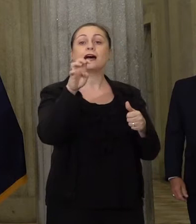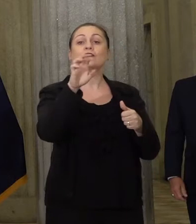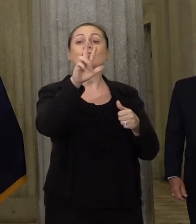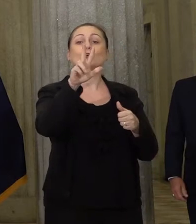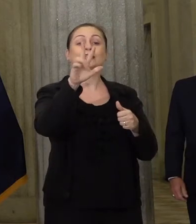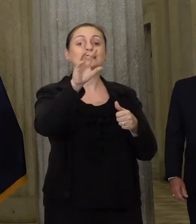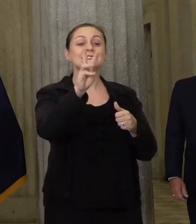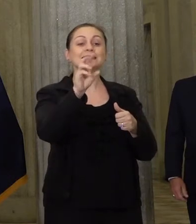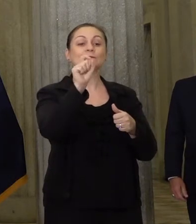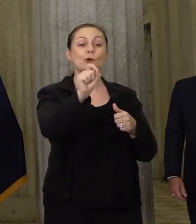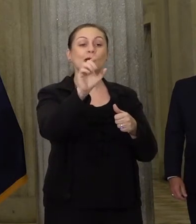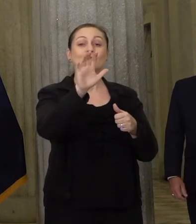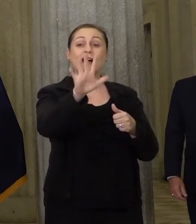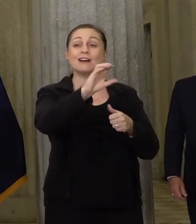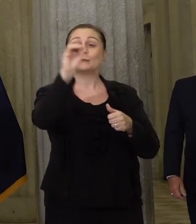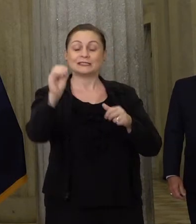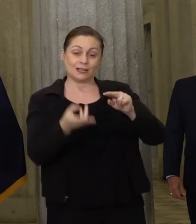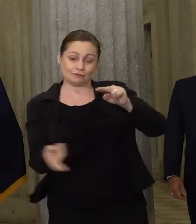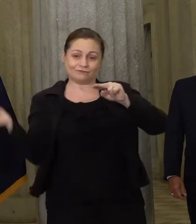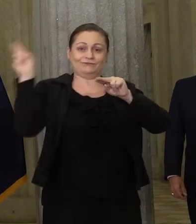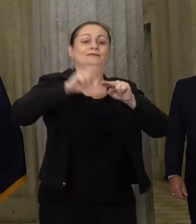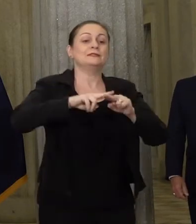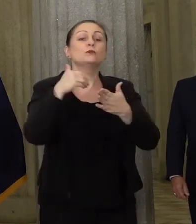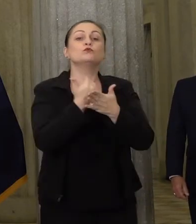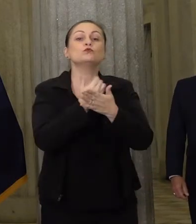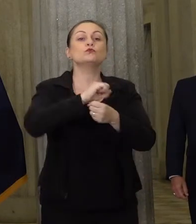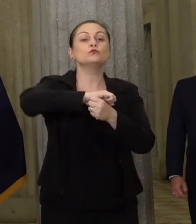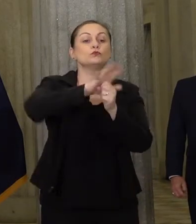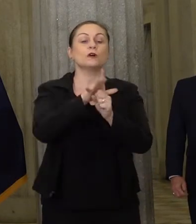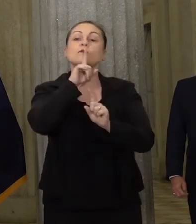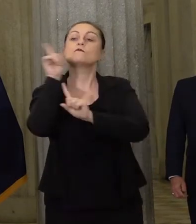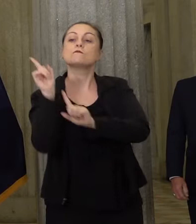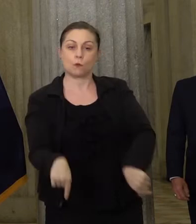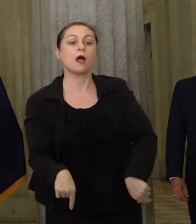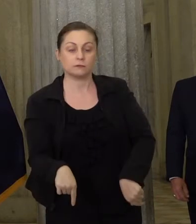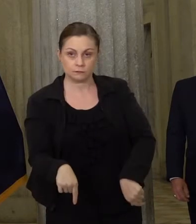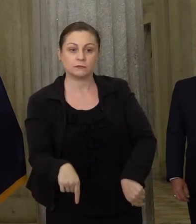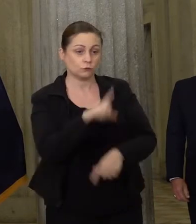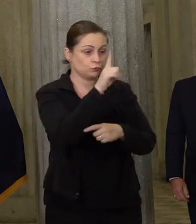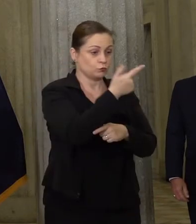436.5% increase in newly reported COVID-19 cases in this 21 to 30 age group.